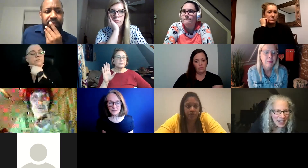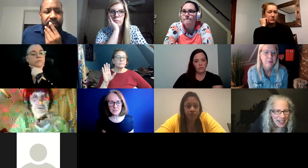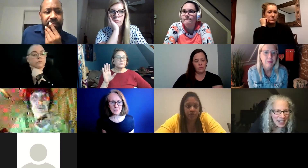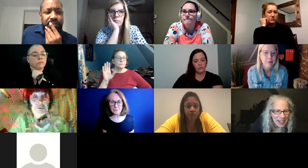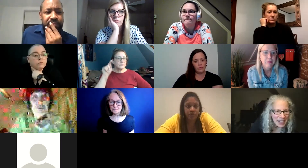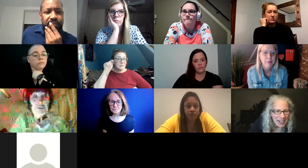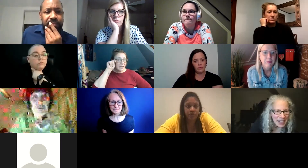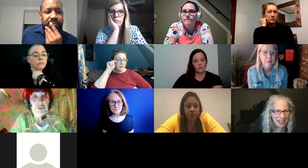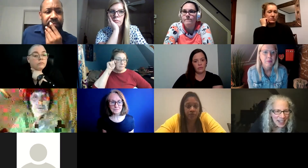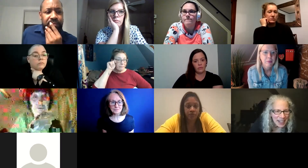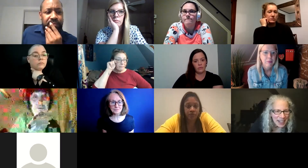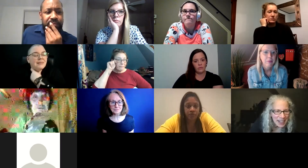Tina.